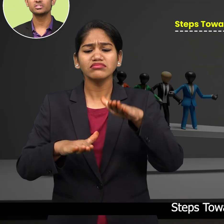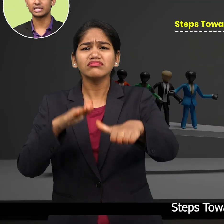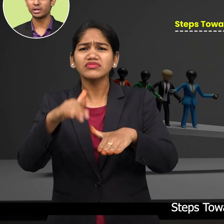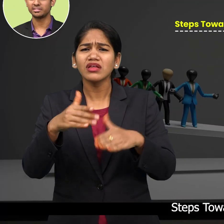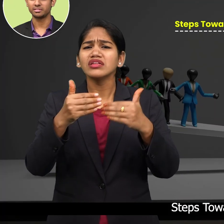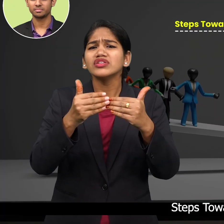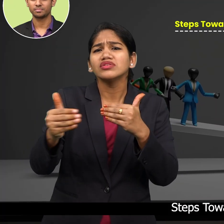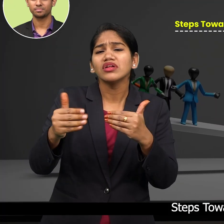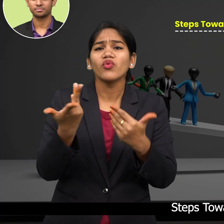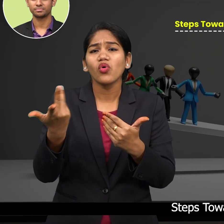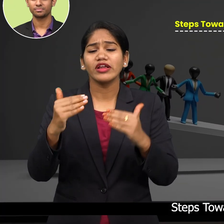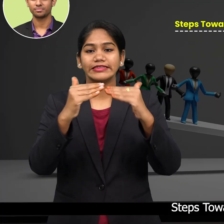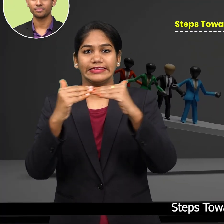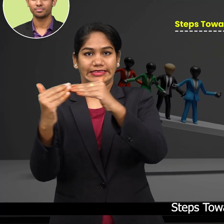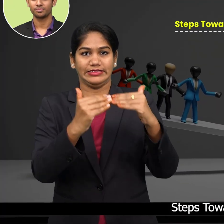Steps towards equality.